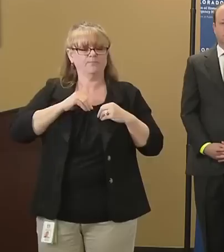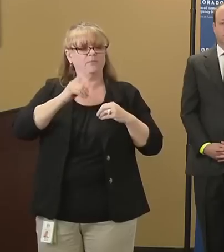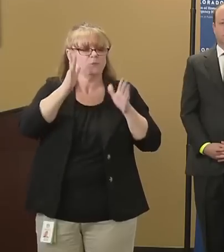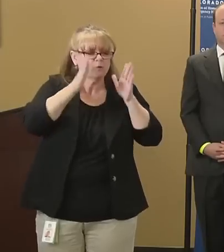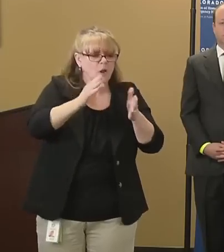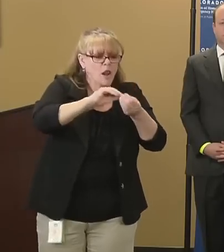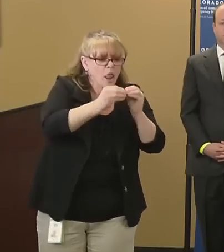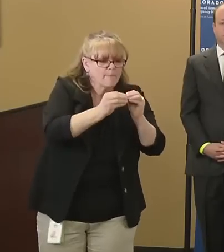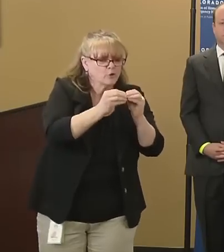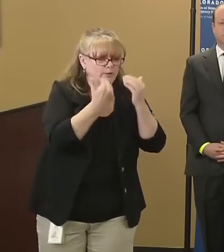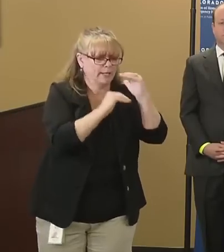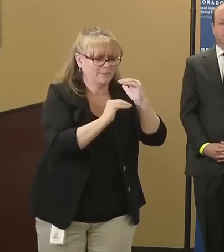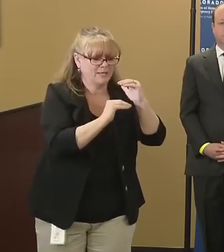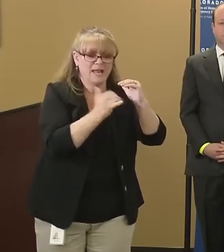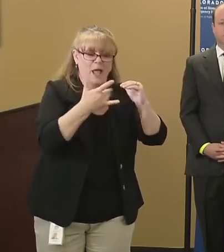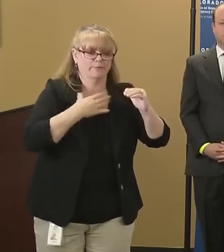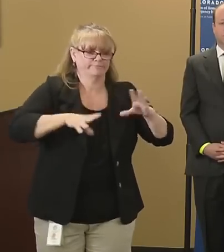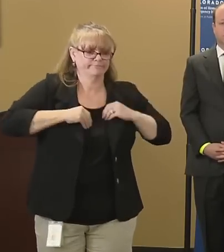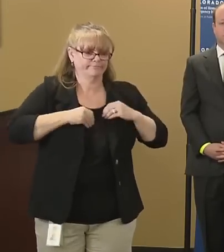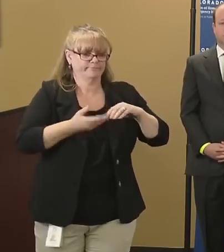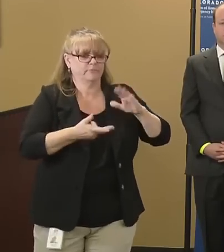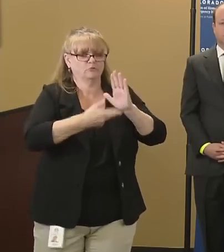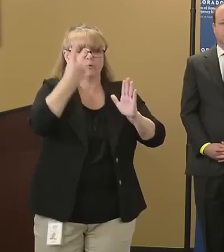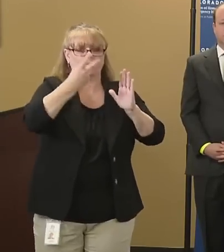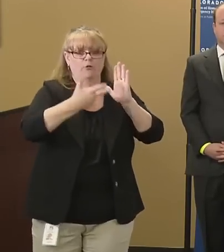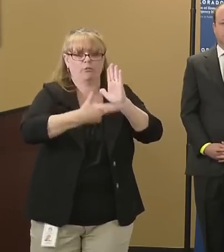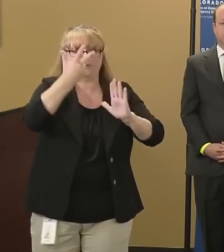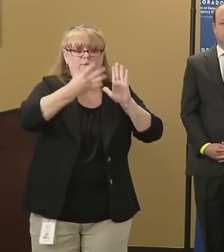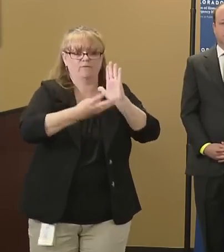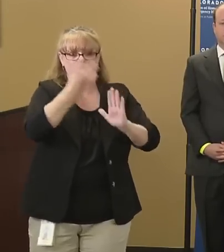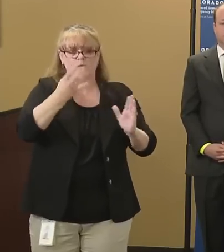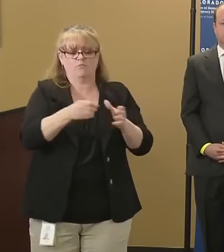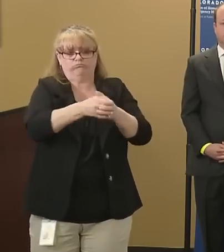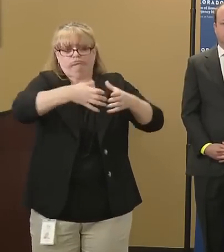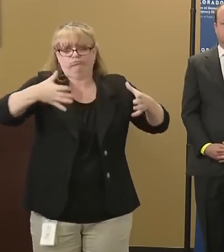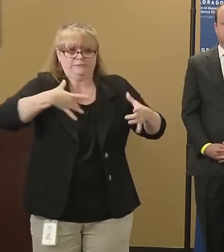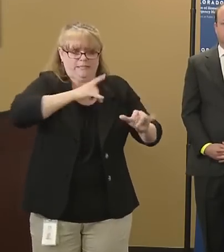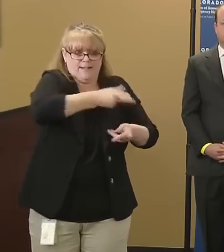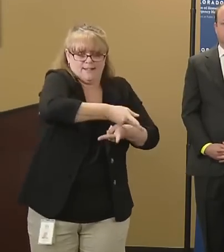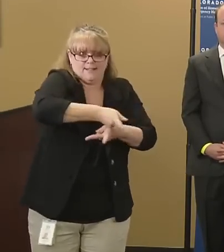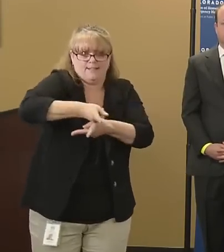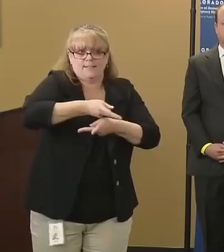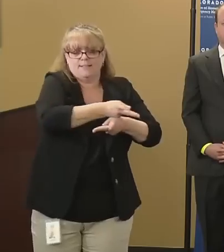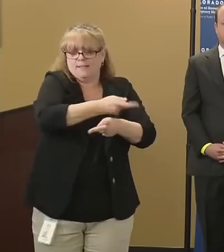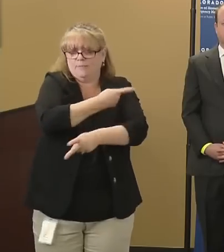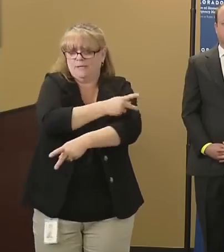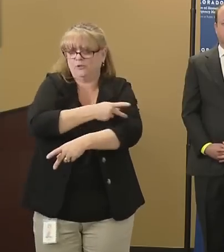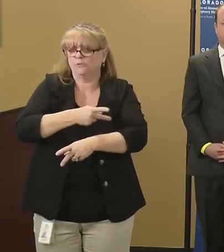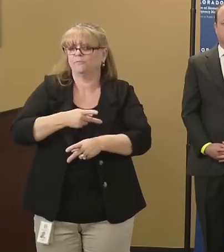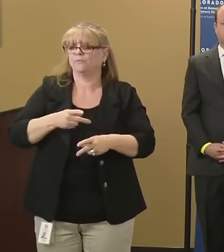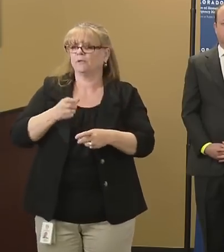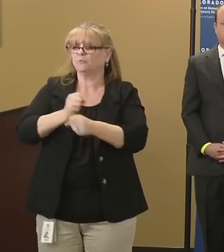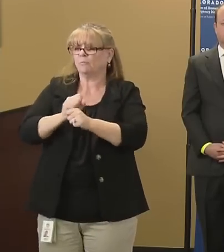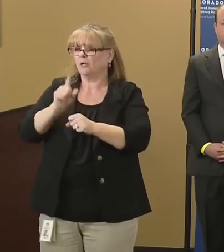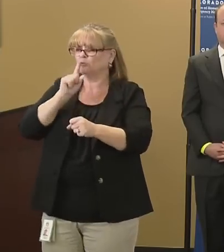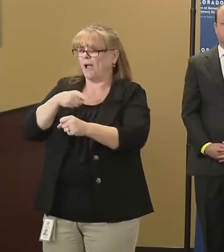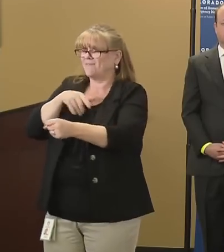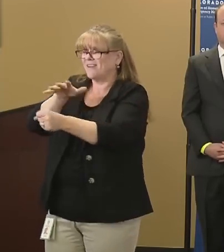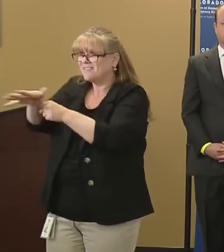just doctors, just to keep that in mind. We need to make sure we have enough nurses. We need to make sure we have enough respiratory therapists. We need to make sure we have